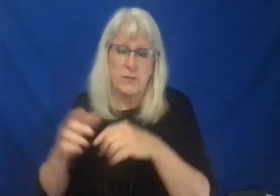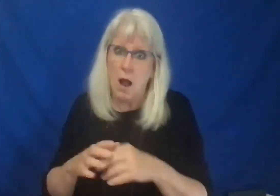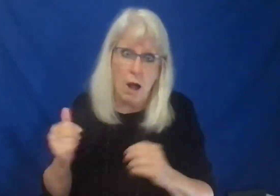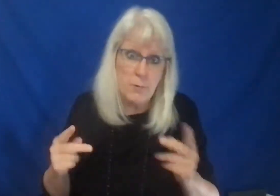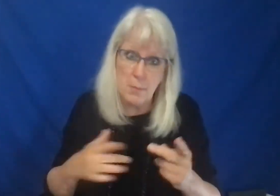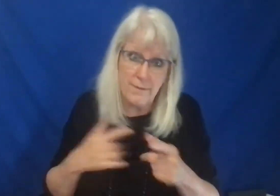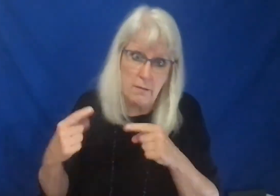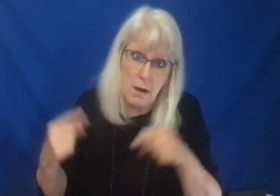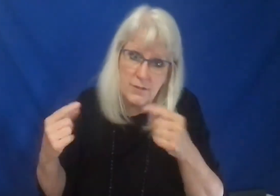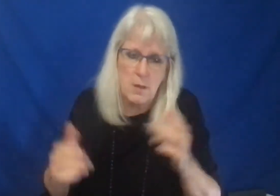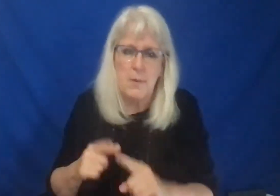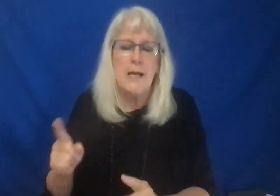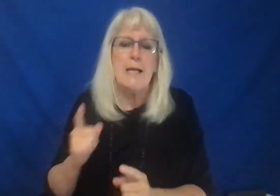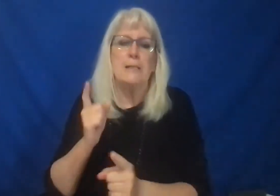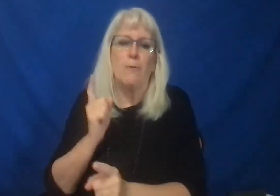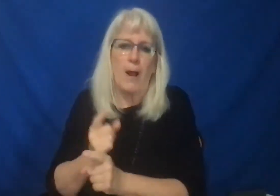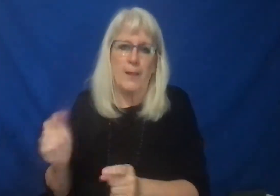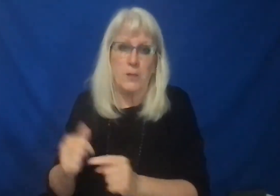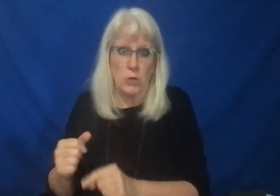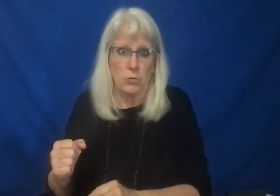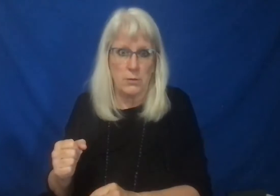me, it was just the right thing to do. It was not controversial.